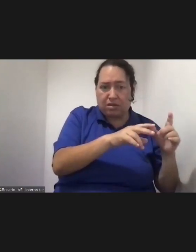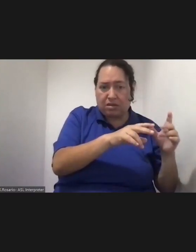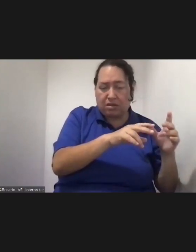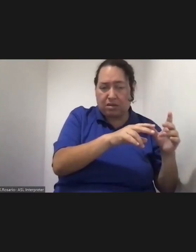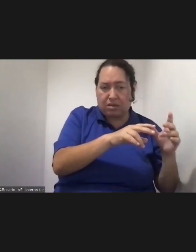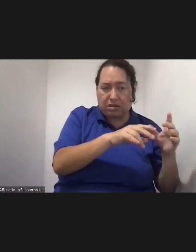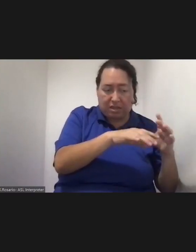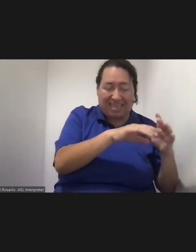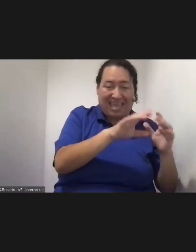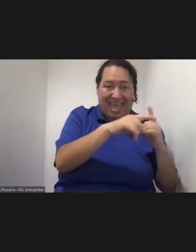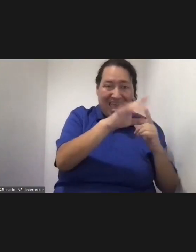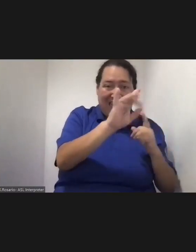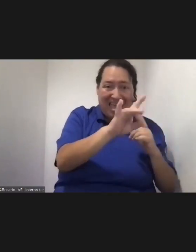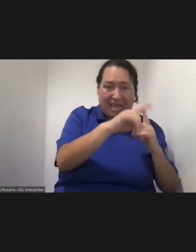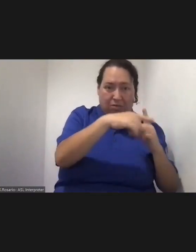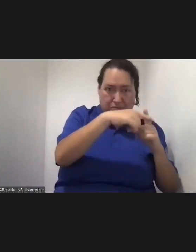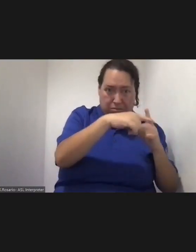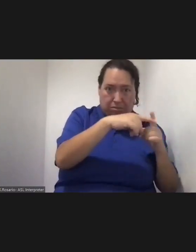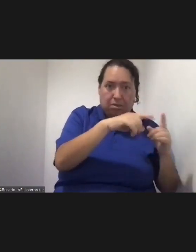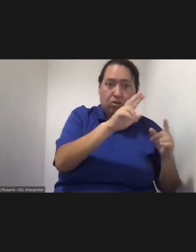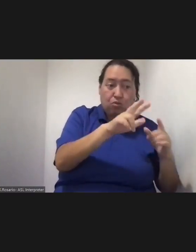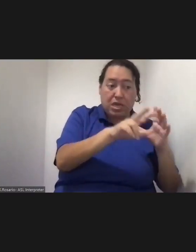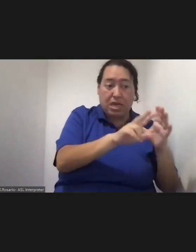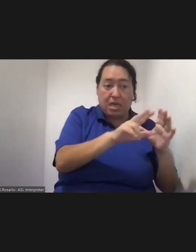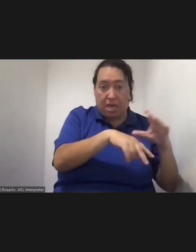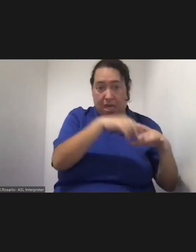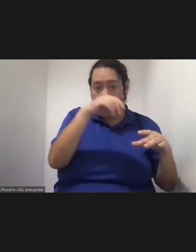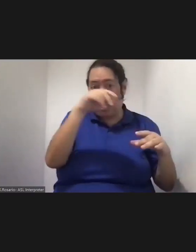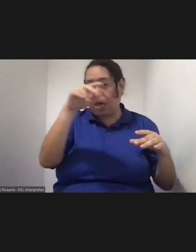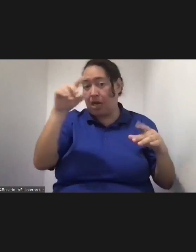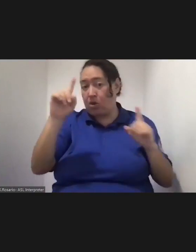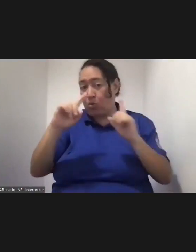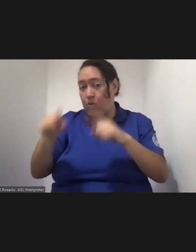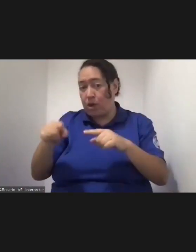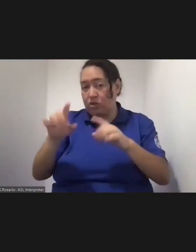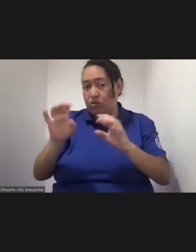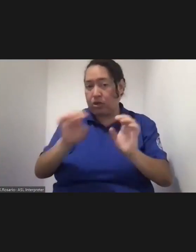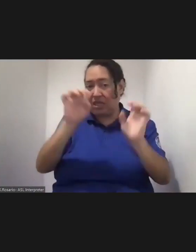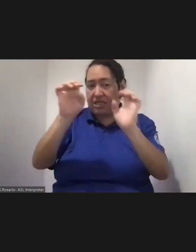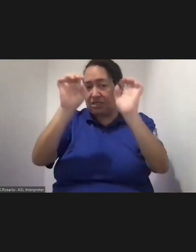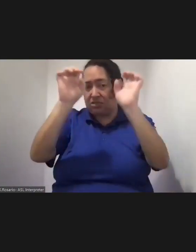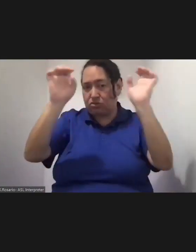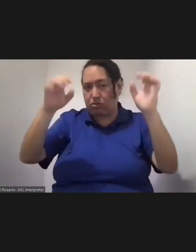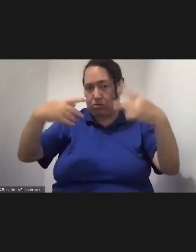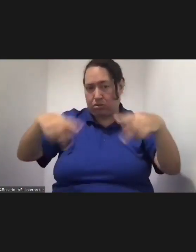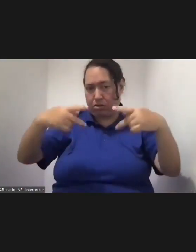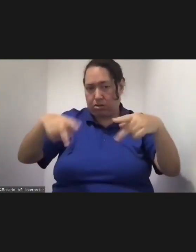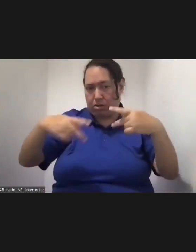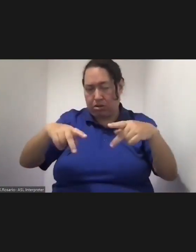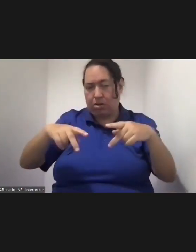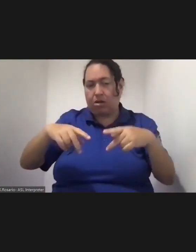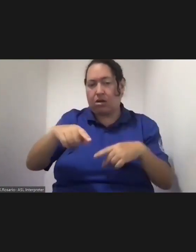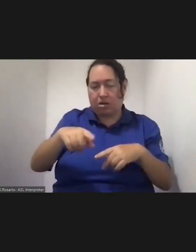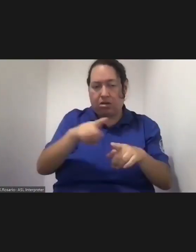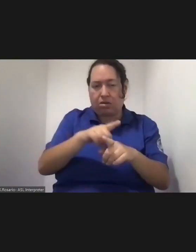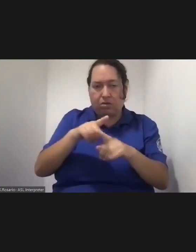an Easter gathering. And then someone also from the basketball